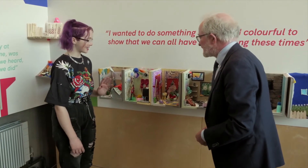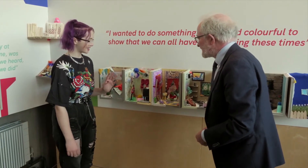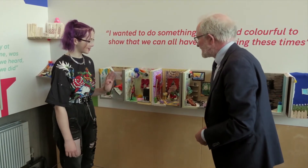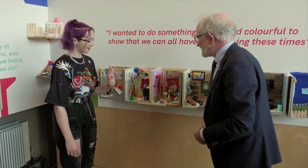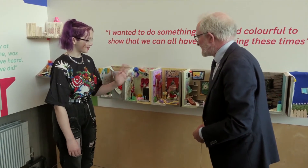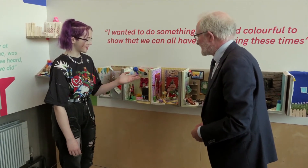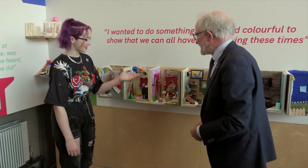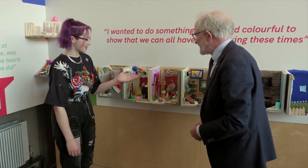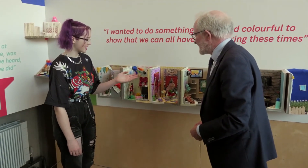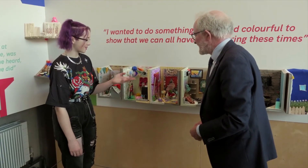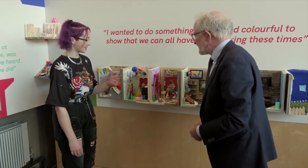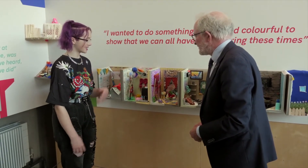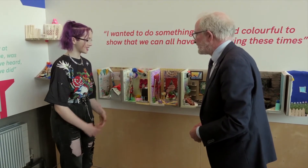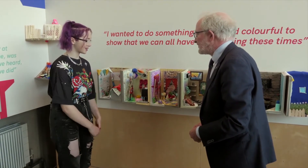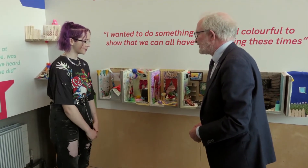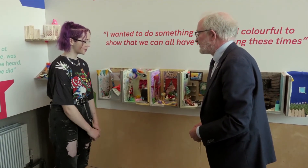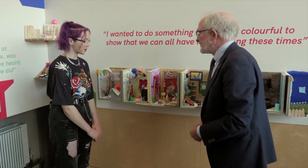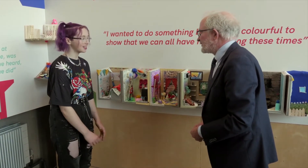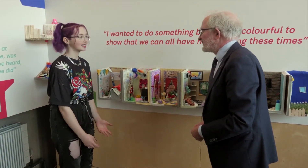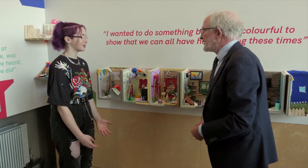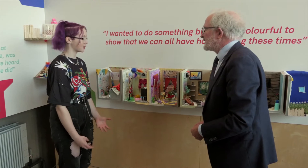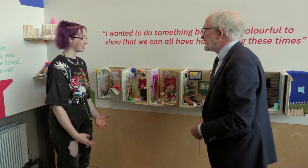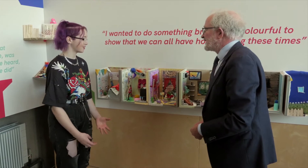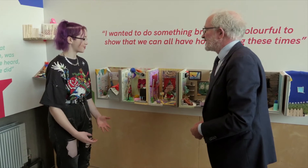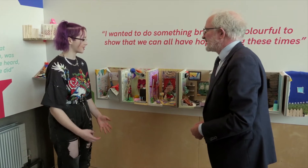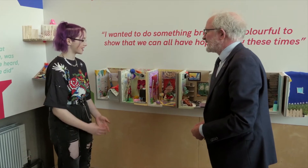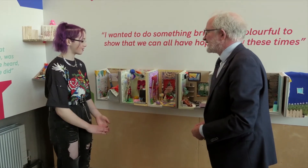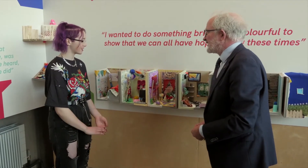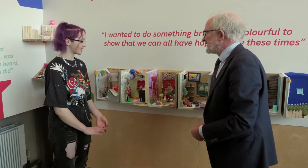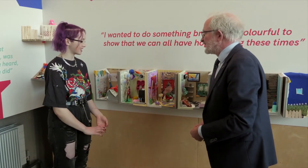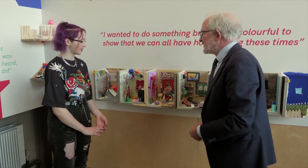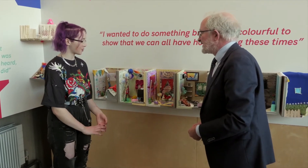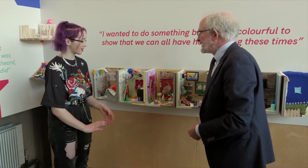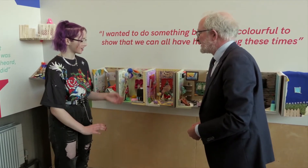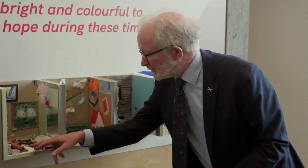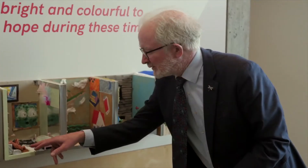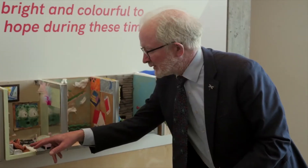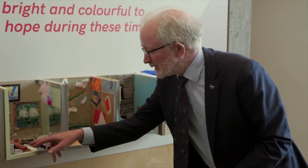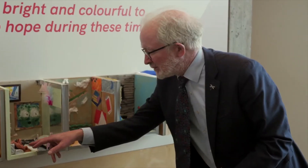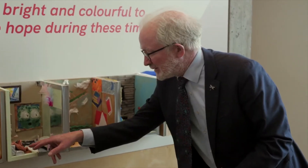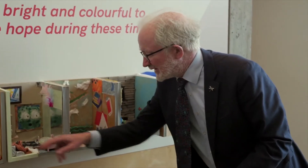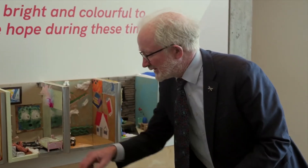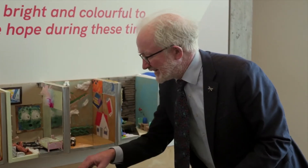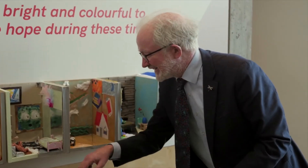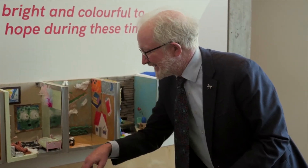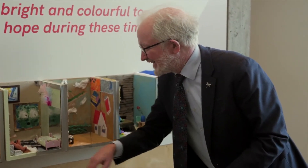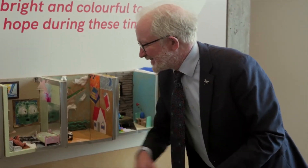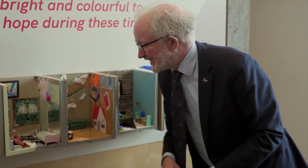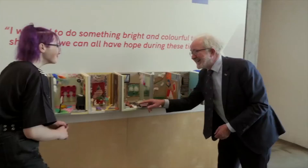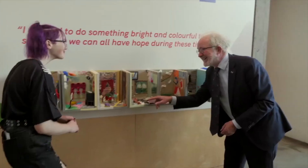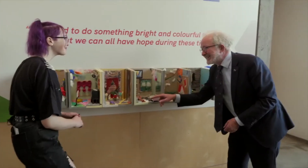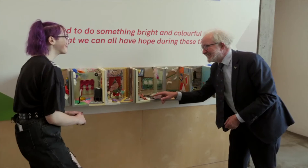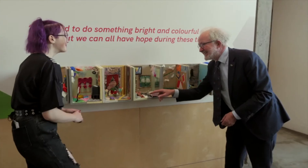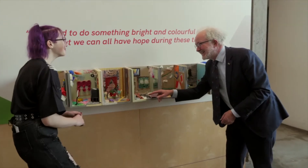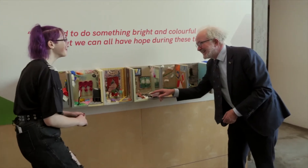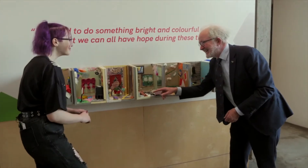what challenges it put forward for young people in particular. I'm really conscious of the challenges that are presented for young people. And